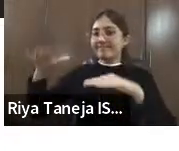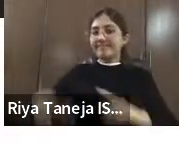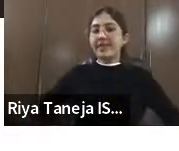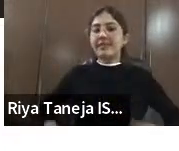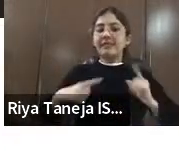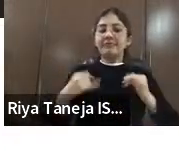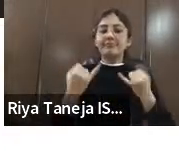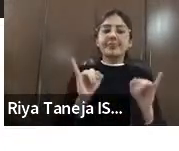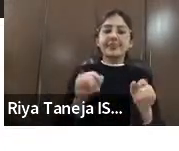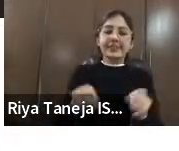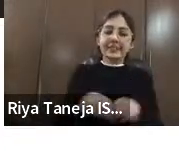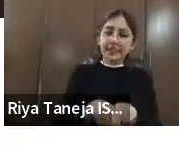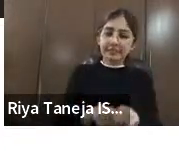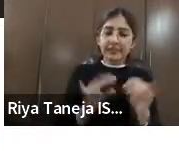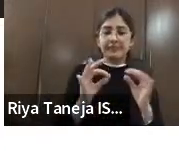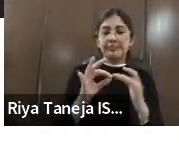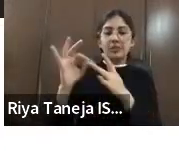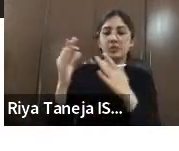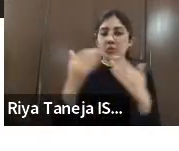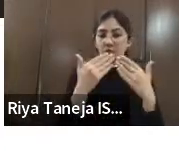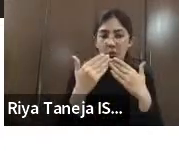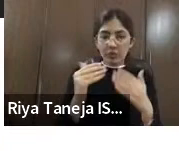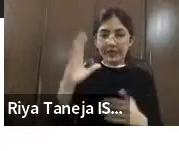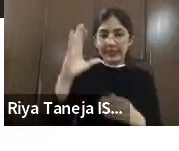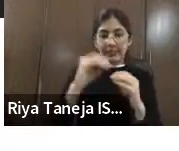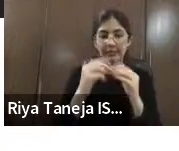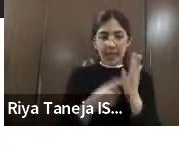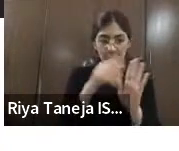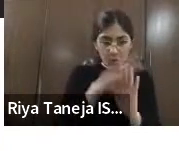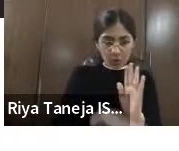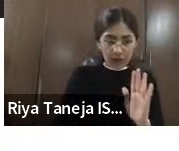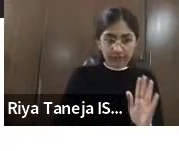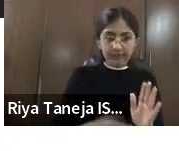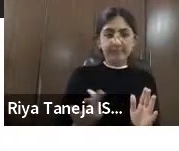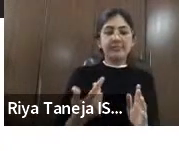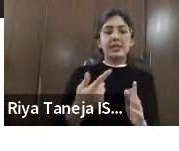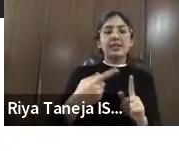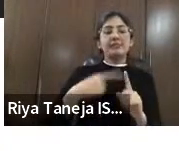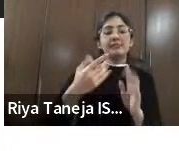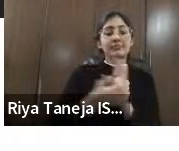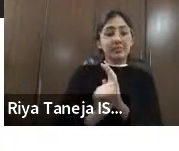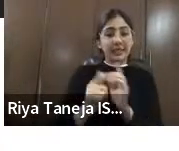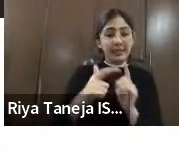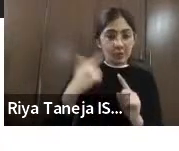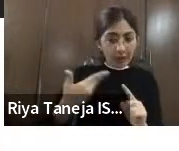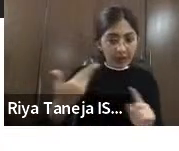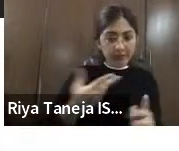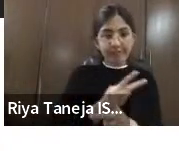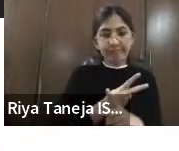services through special school, CBR programs, vocational as well as skill training